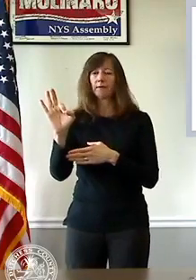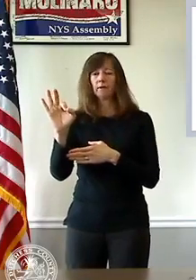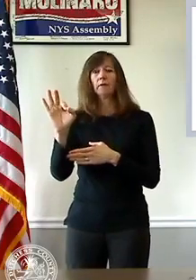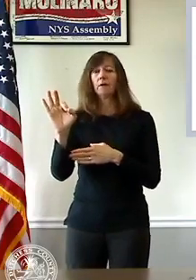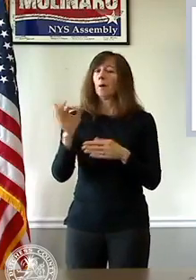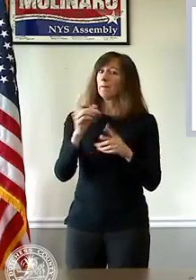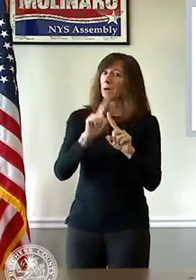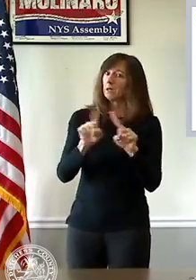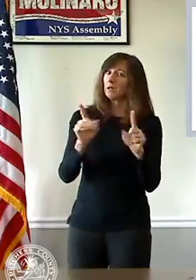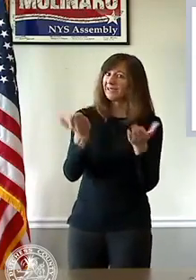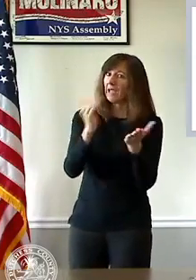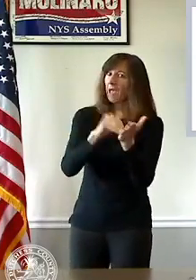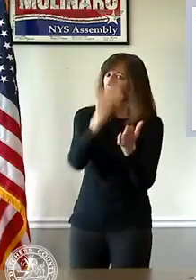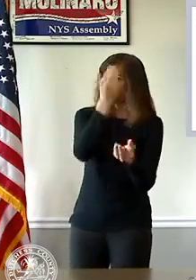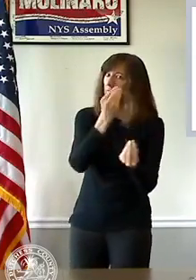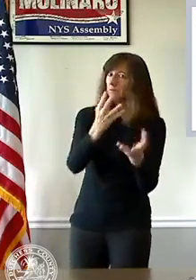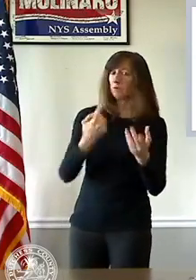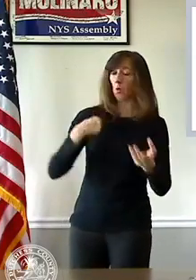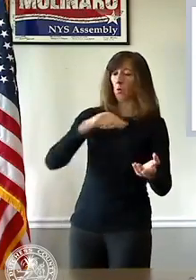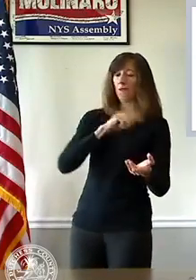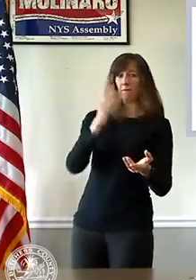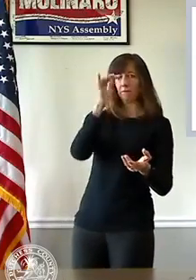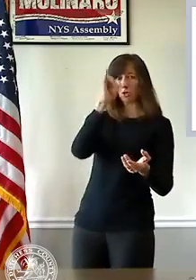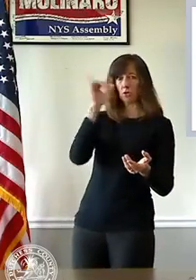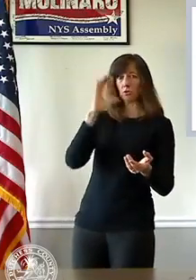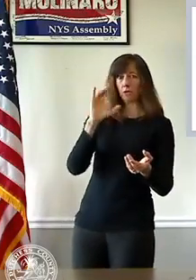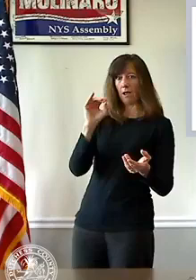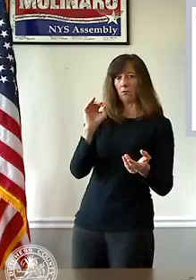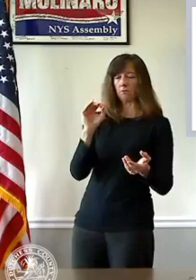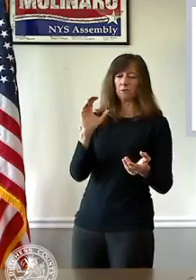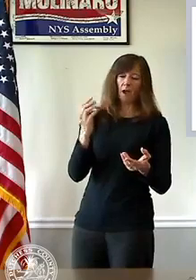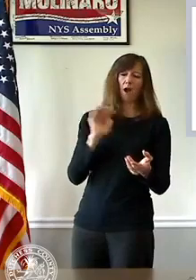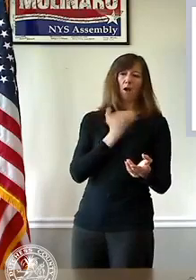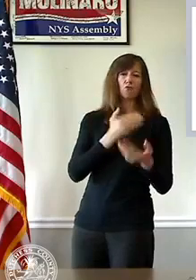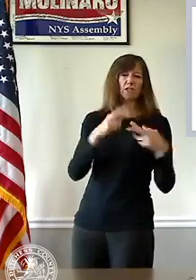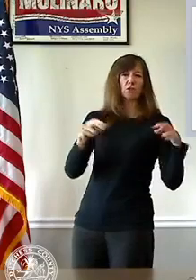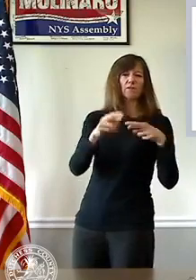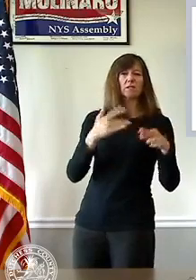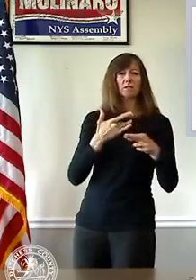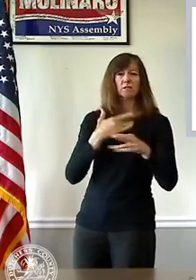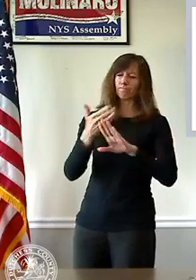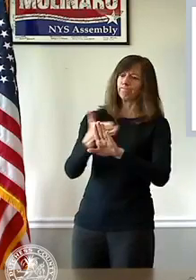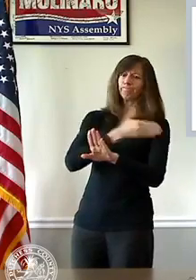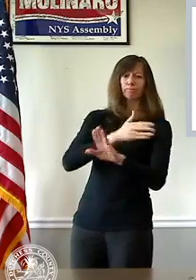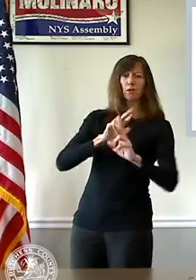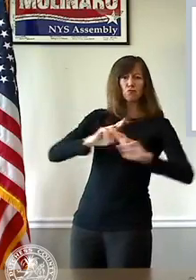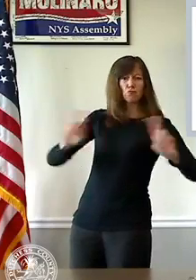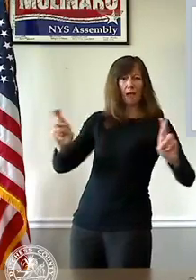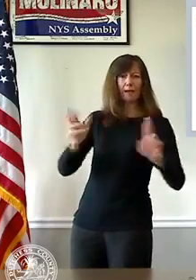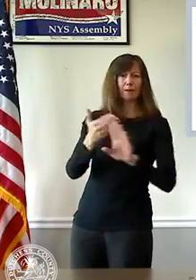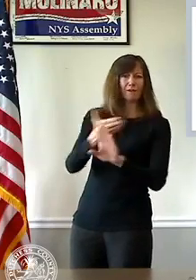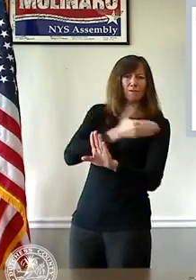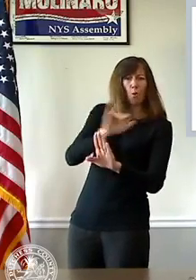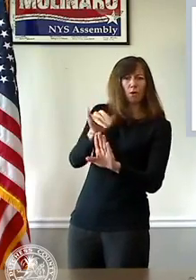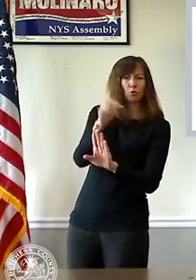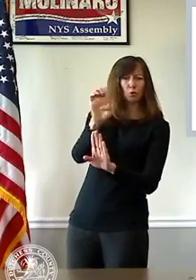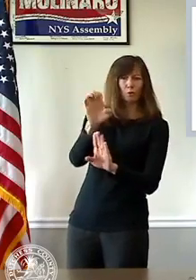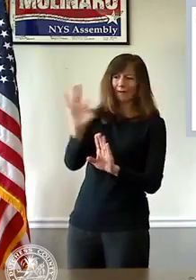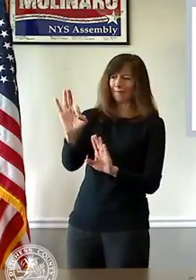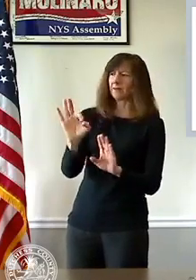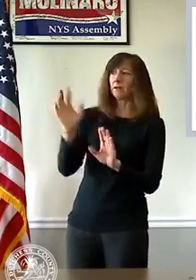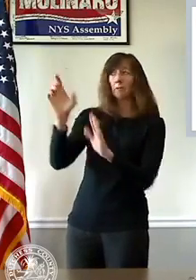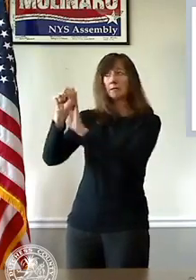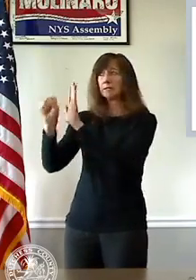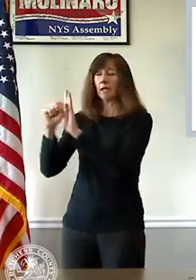want us to proceed ahead of June 9th. We're comfortable with that happening today. The state has not said that will occur, but nevertheless, phase